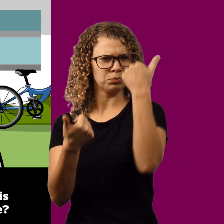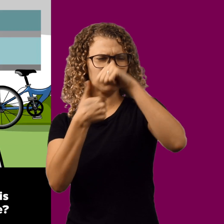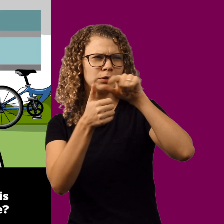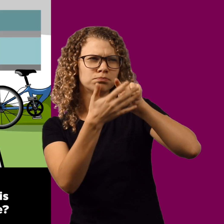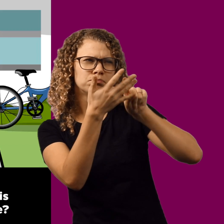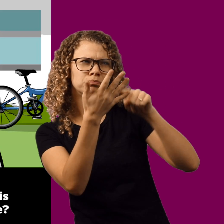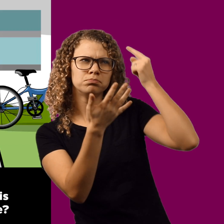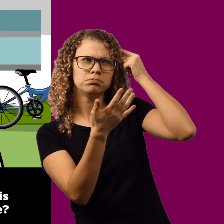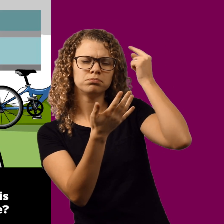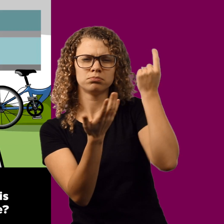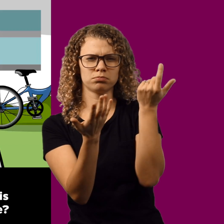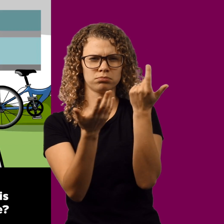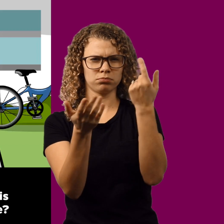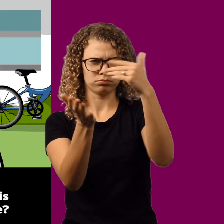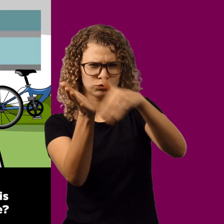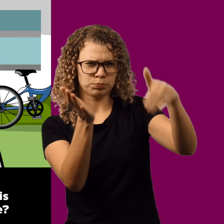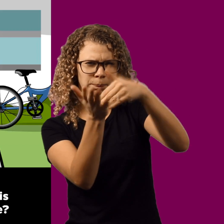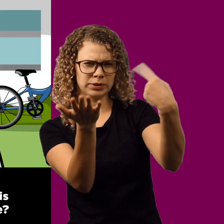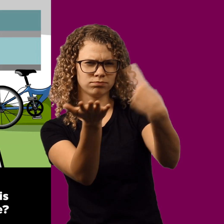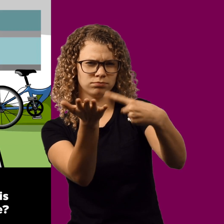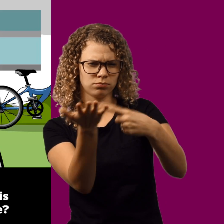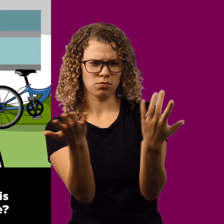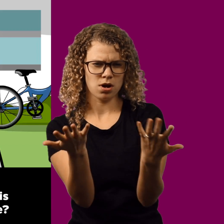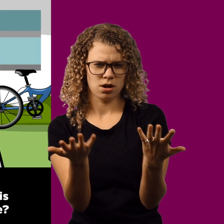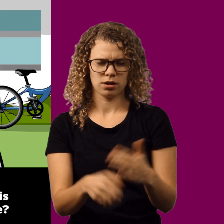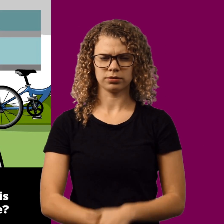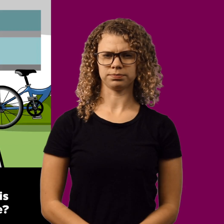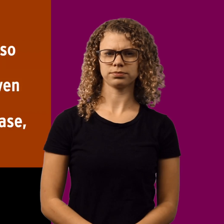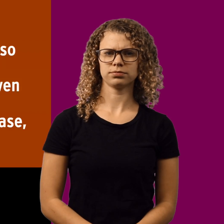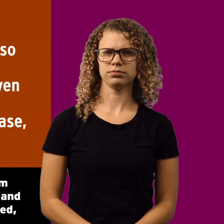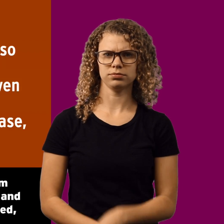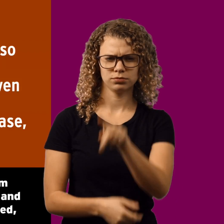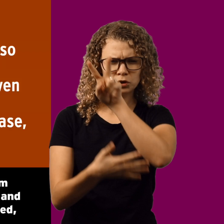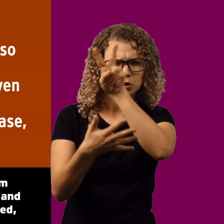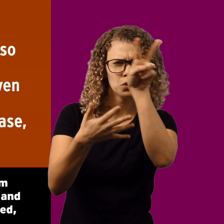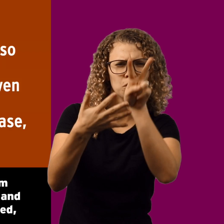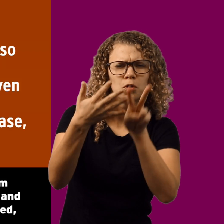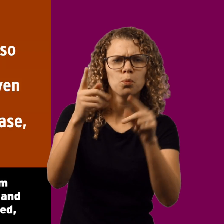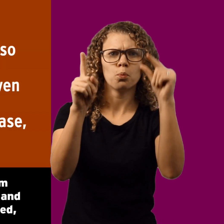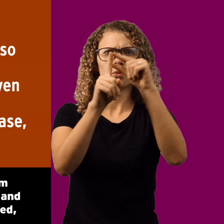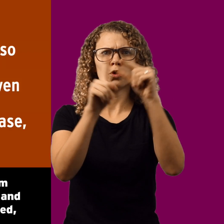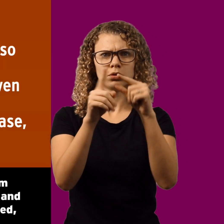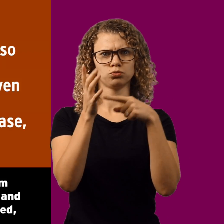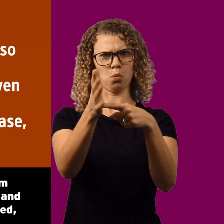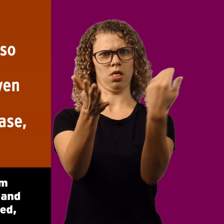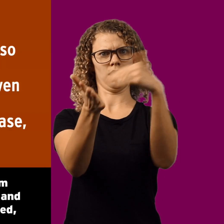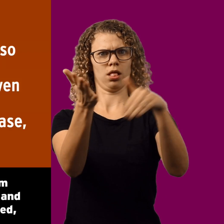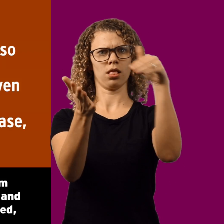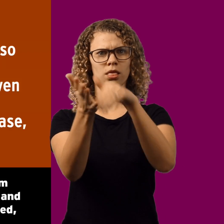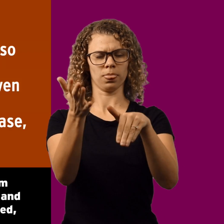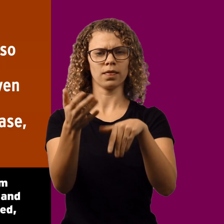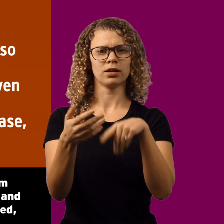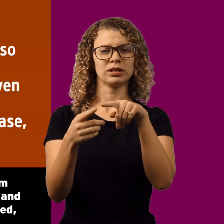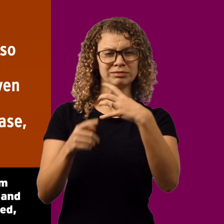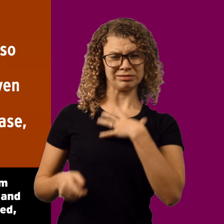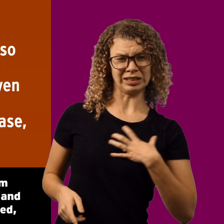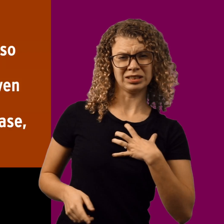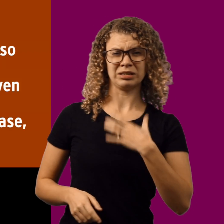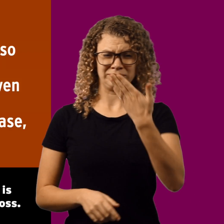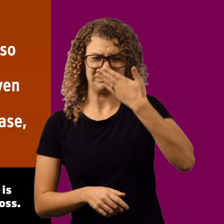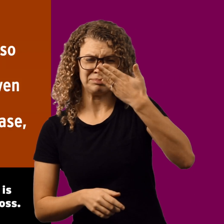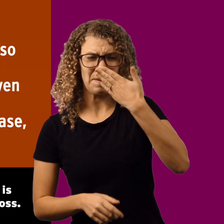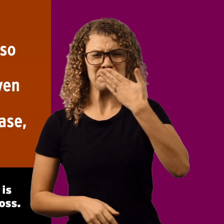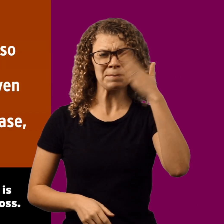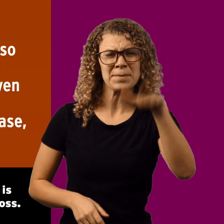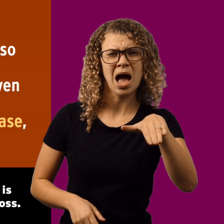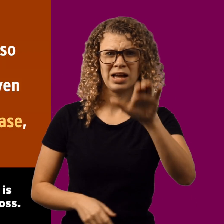ask yourself, what point is the writer trying to make? It's always helpful to skim through the passage again and see what words are repeated and